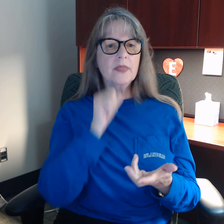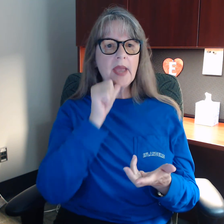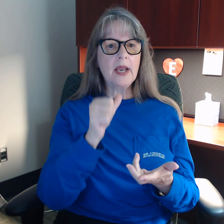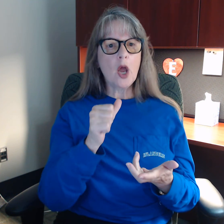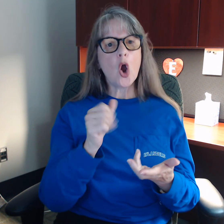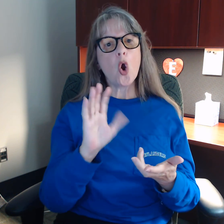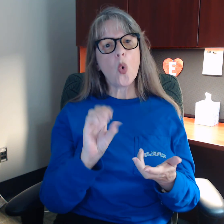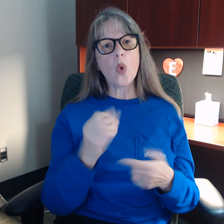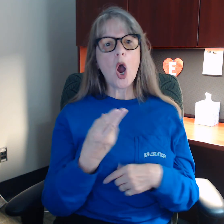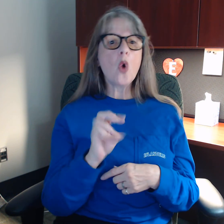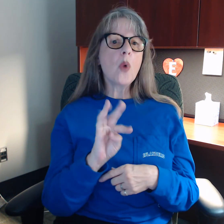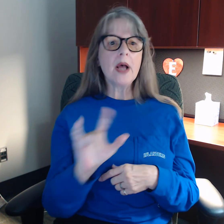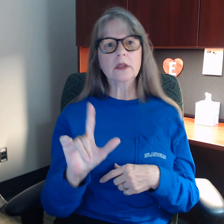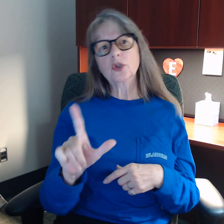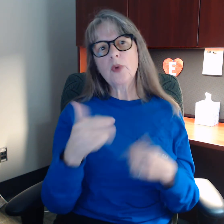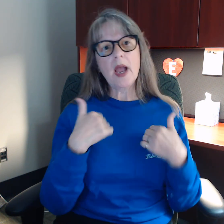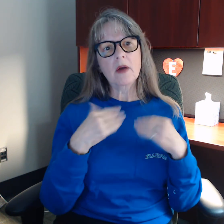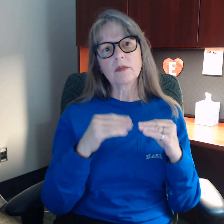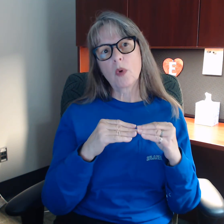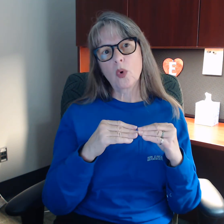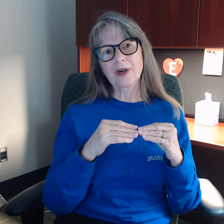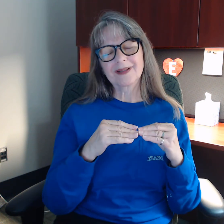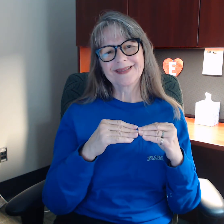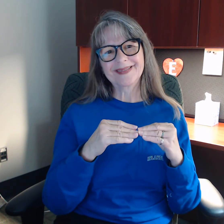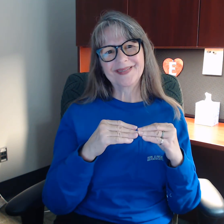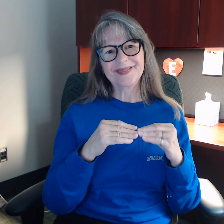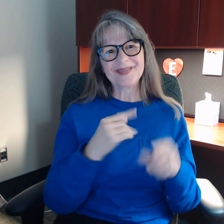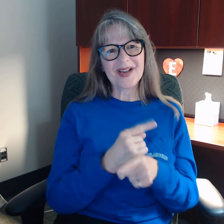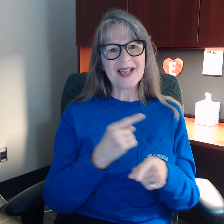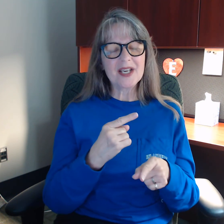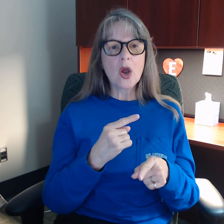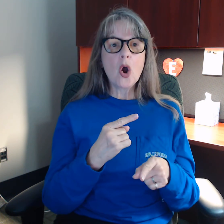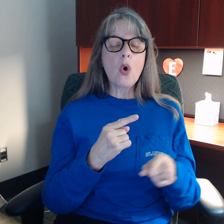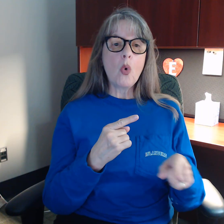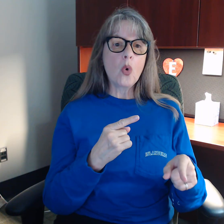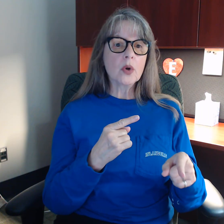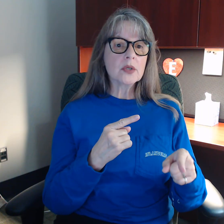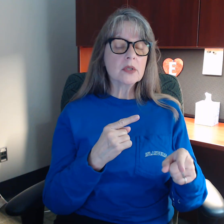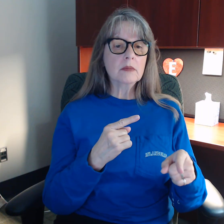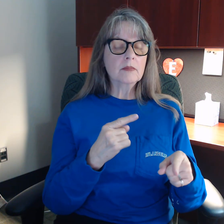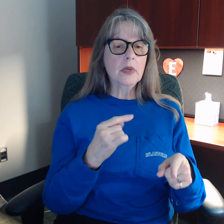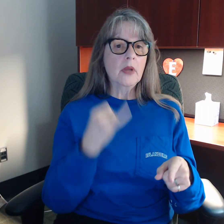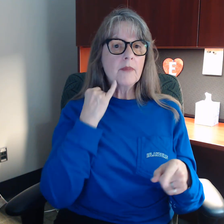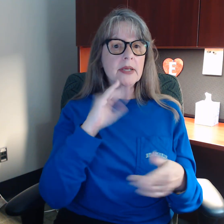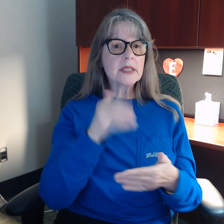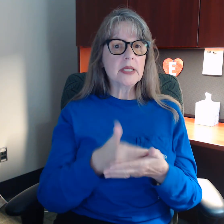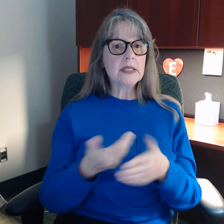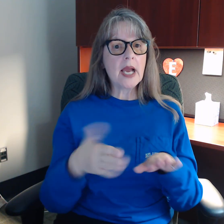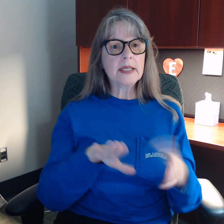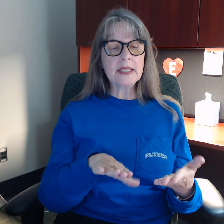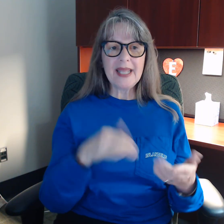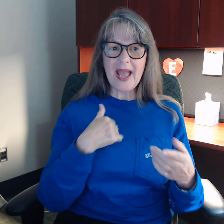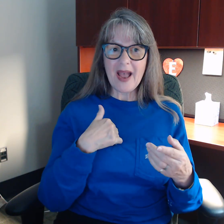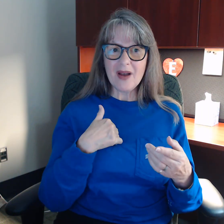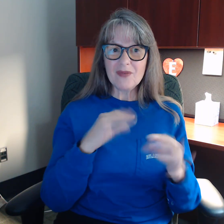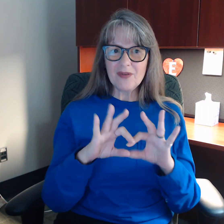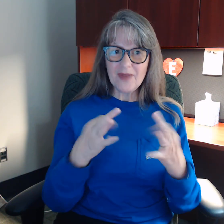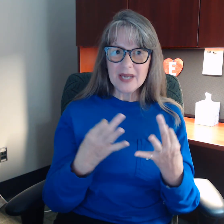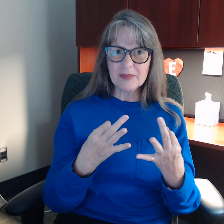that, oh, well, you have more, right? Or if my son died, did he have a family?